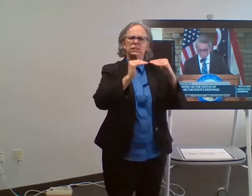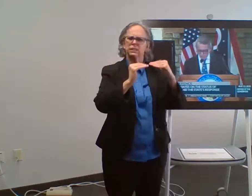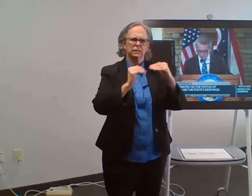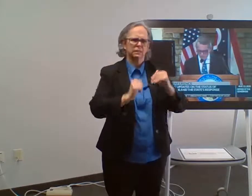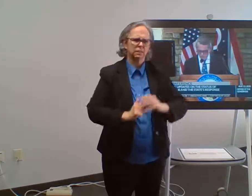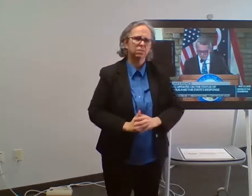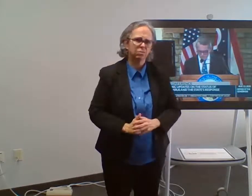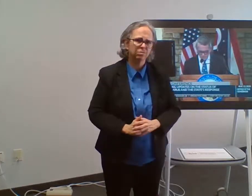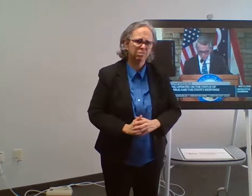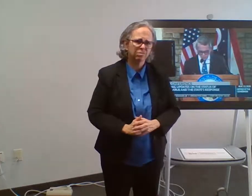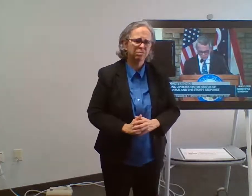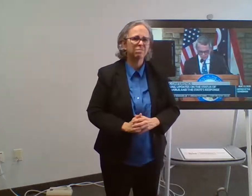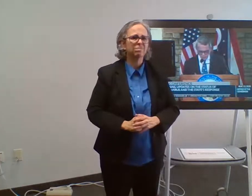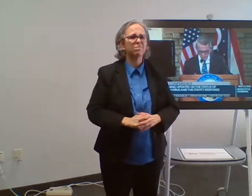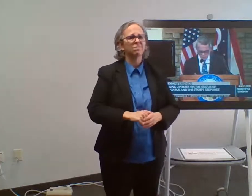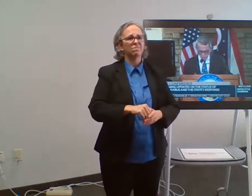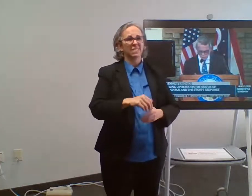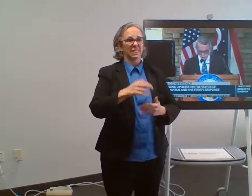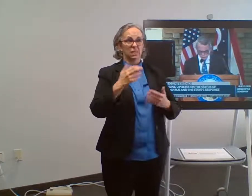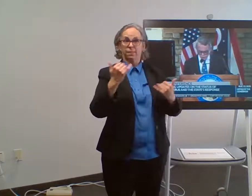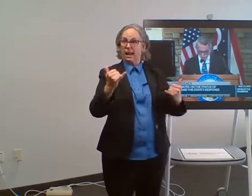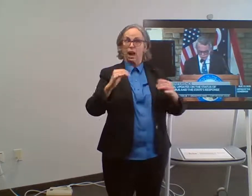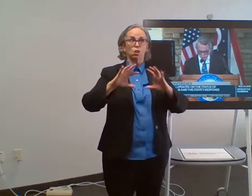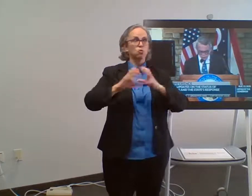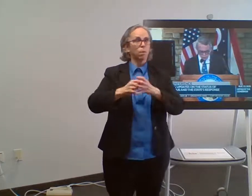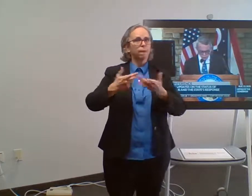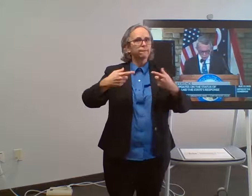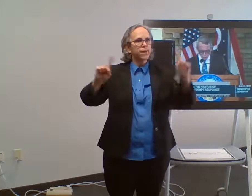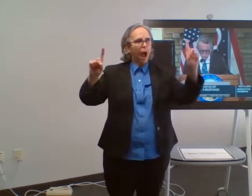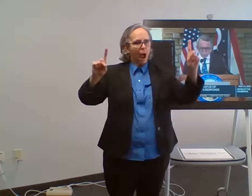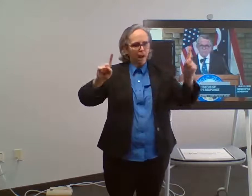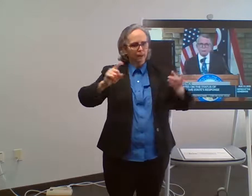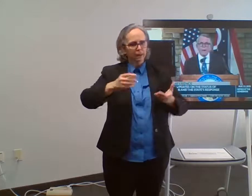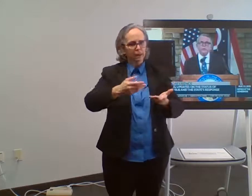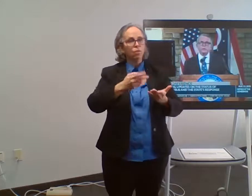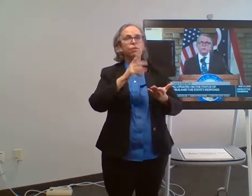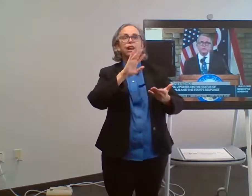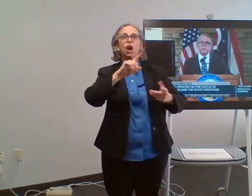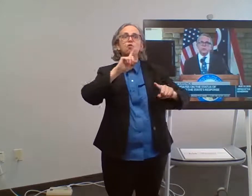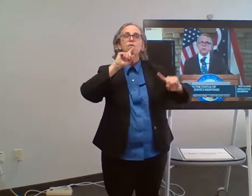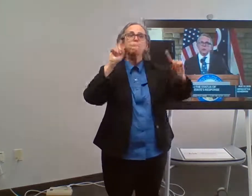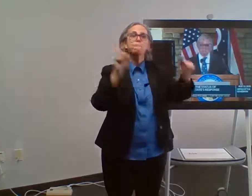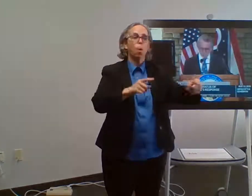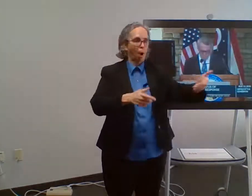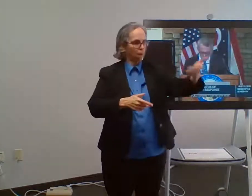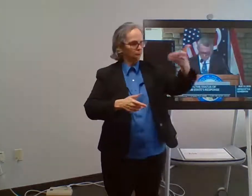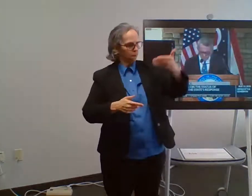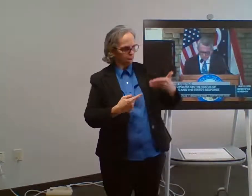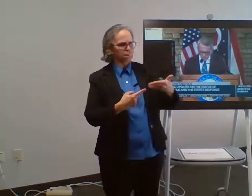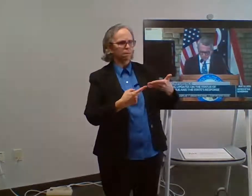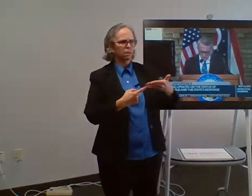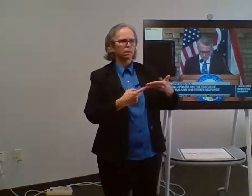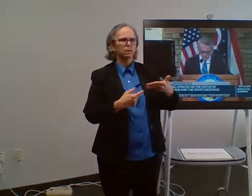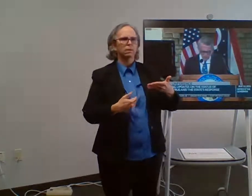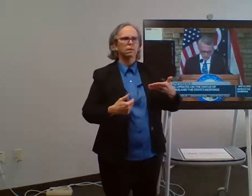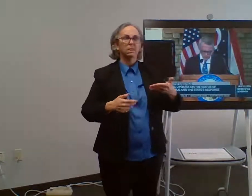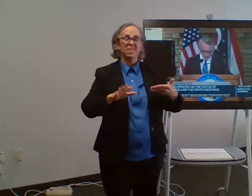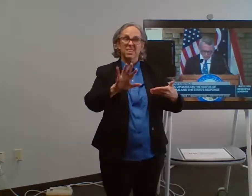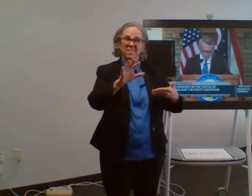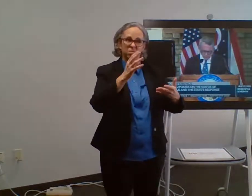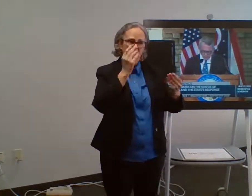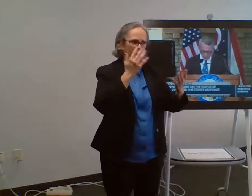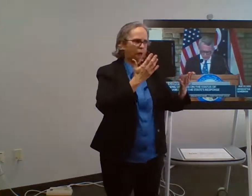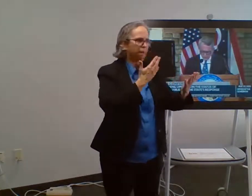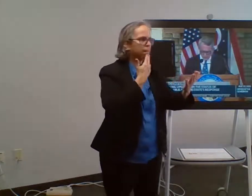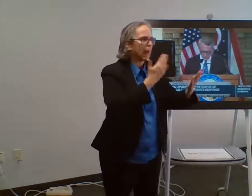report. And I want to thank the members of the strike force for their hard work, their passion, their commitment to shedding light